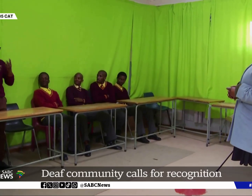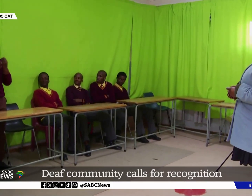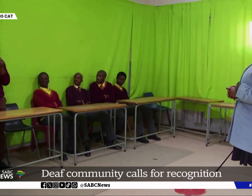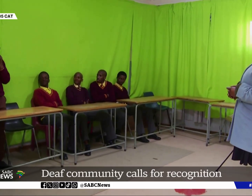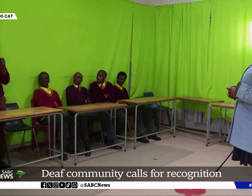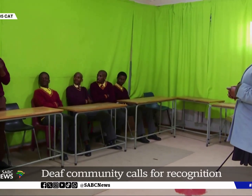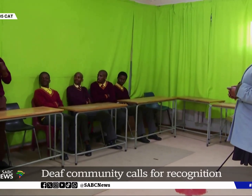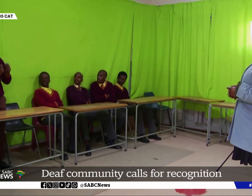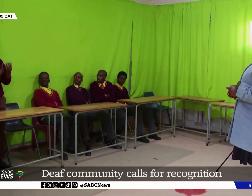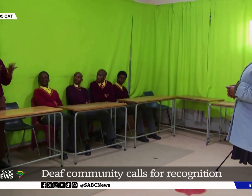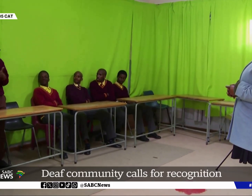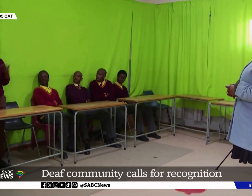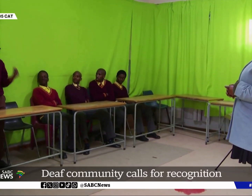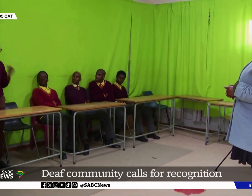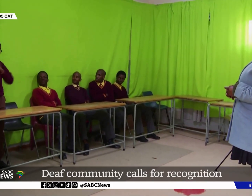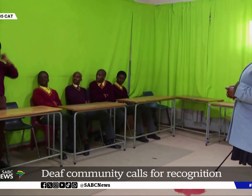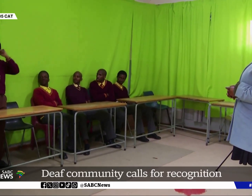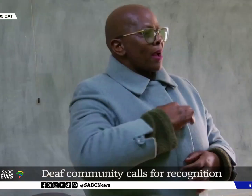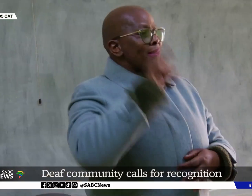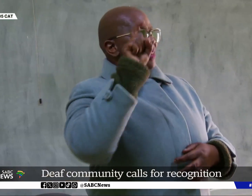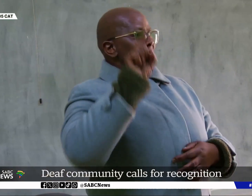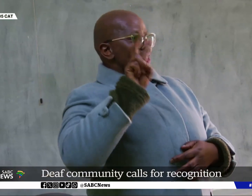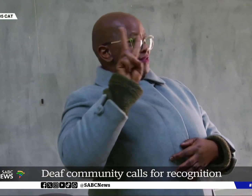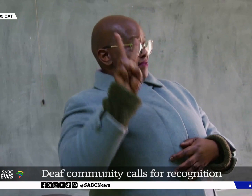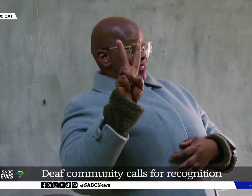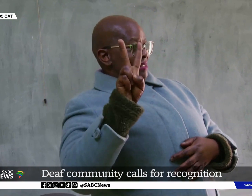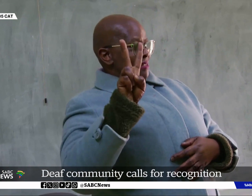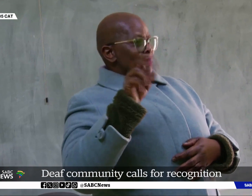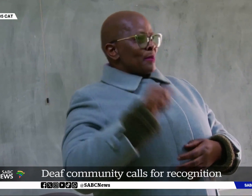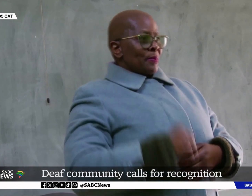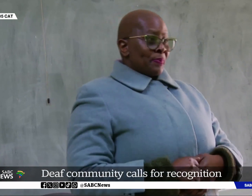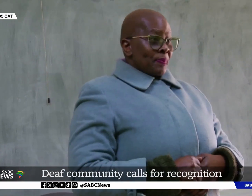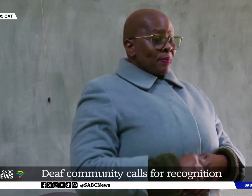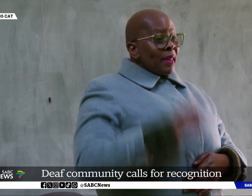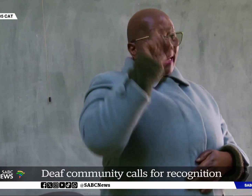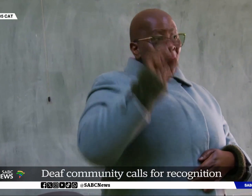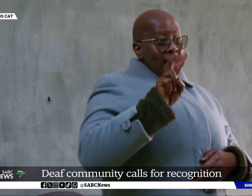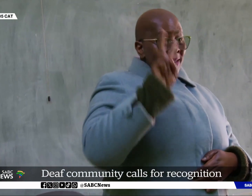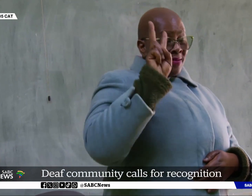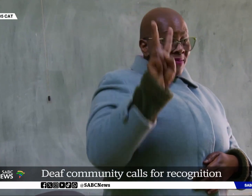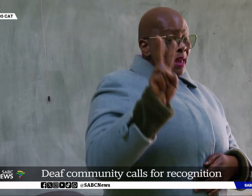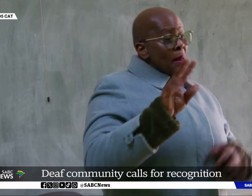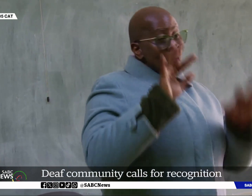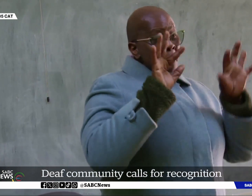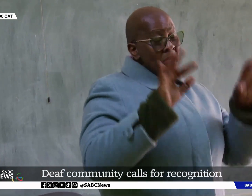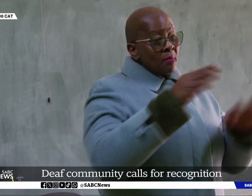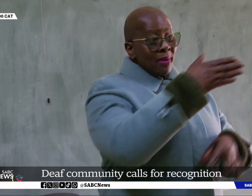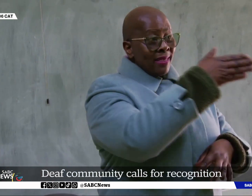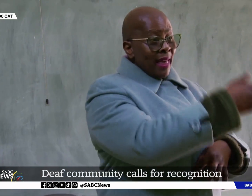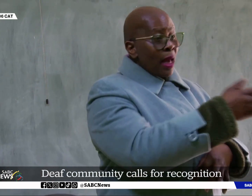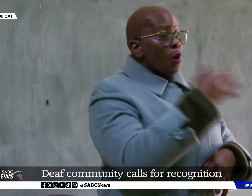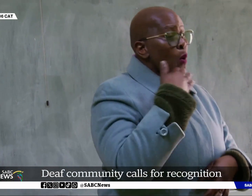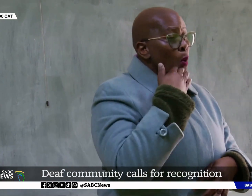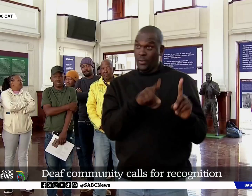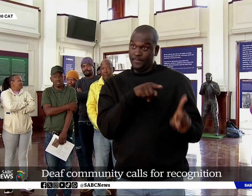people with disabilities and access to high learning institutions is another challenge faced by the deaf community.